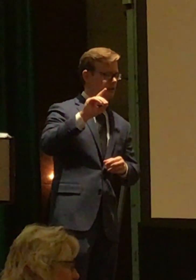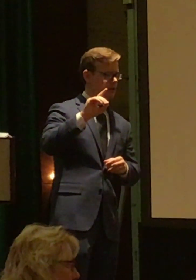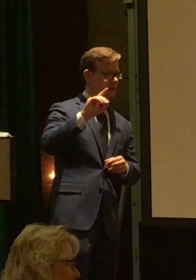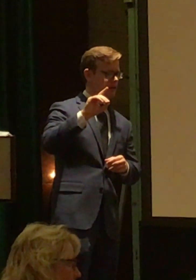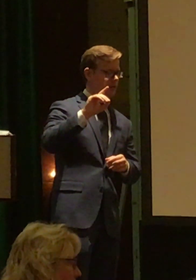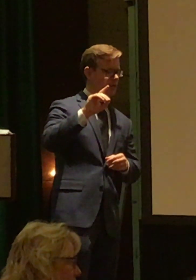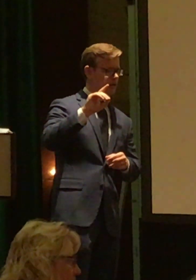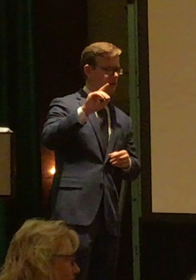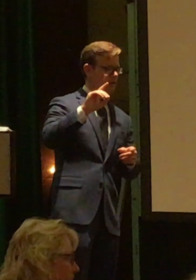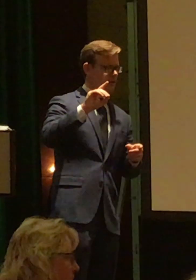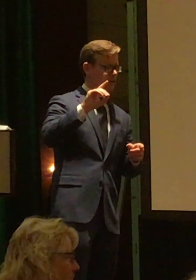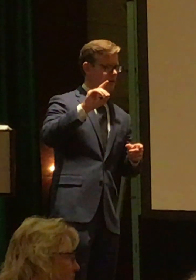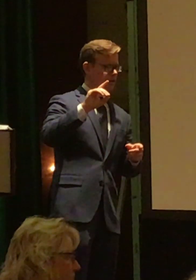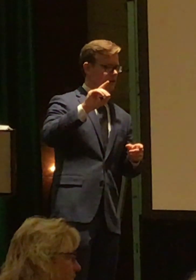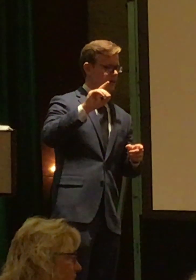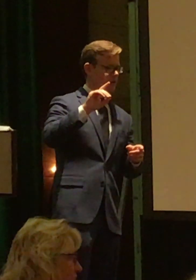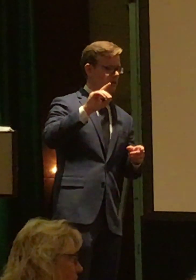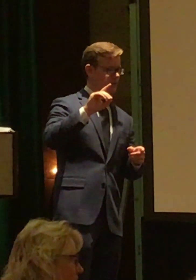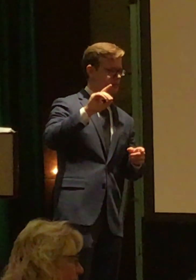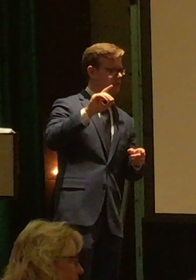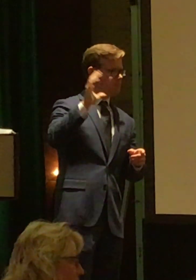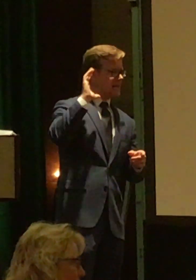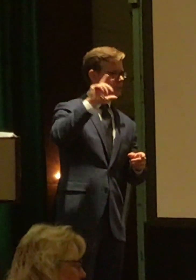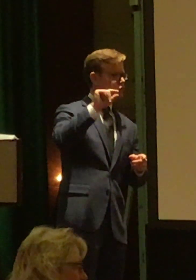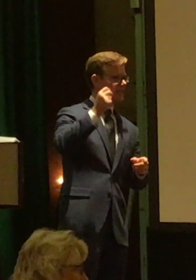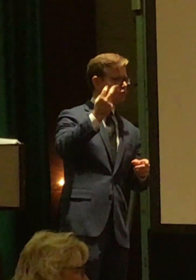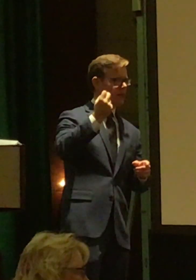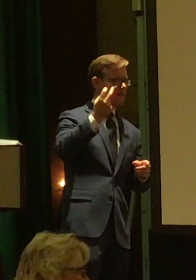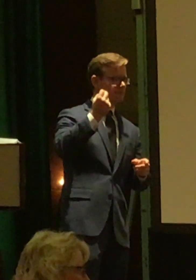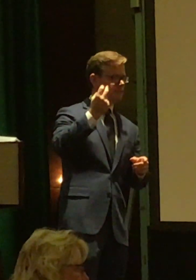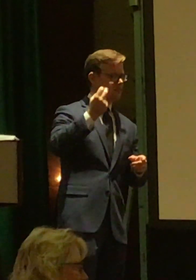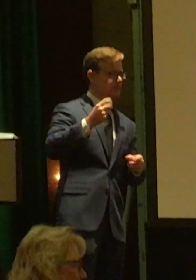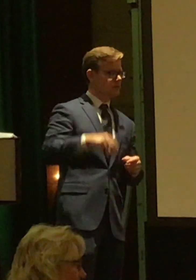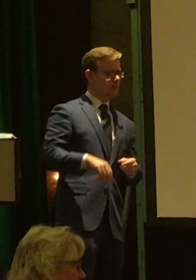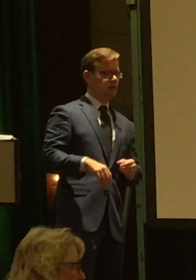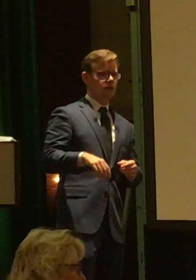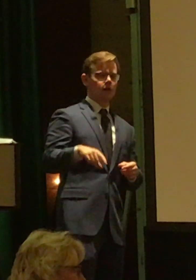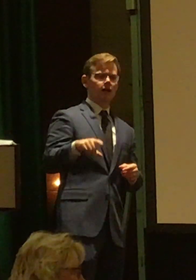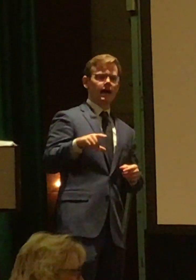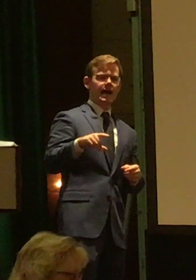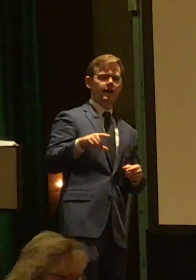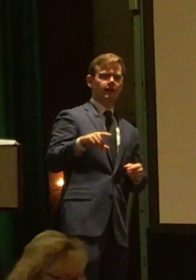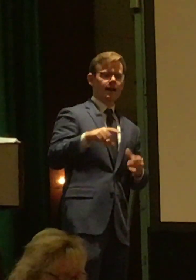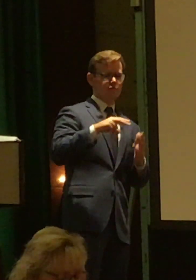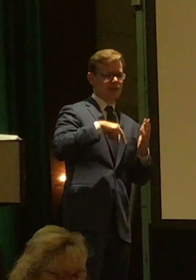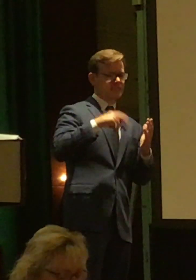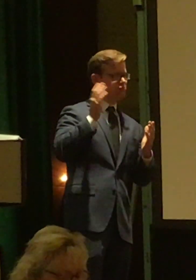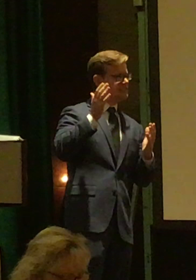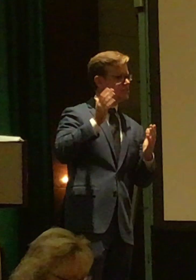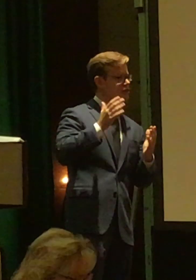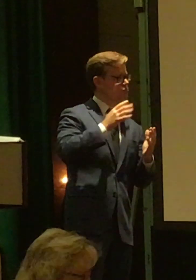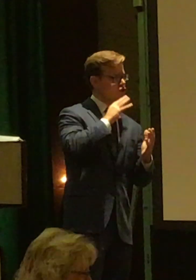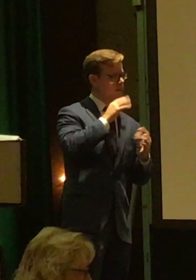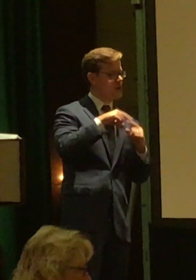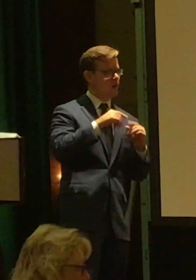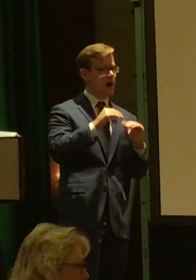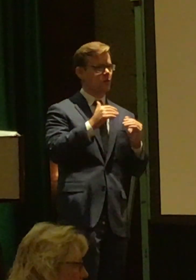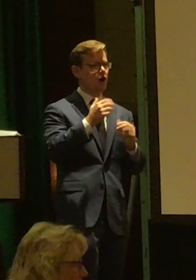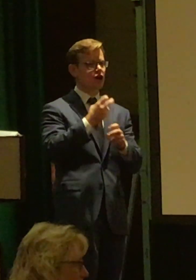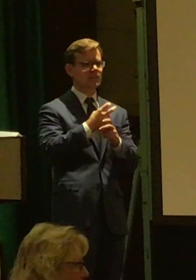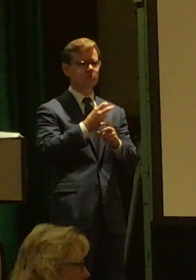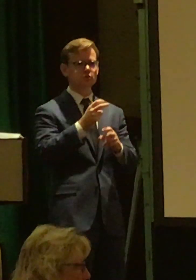that presented here, Lieutenant Alan Ford, from 2012. He was here at your